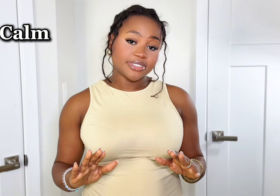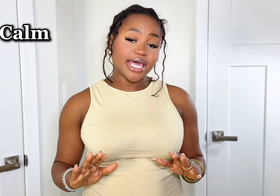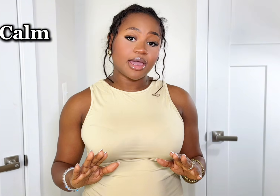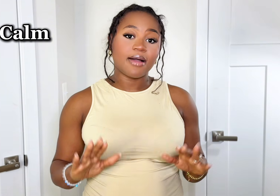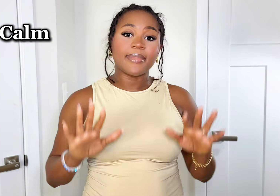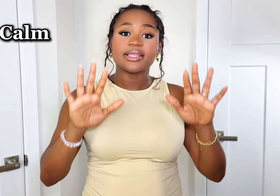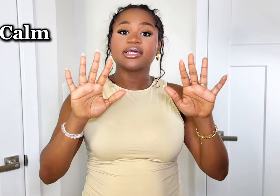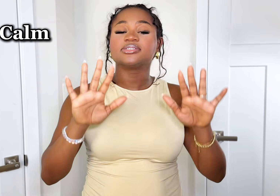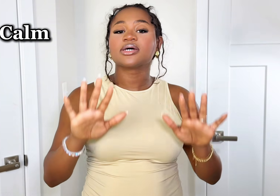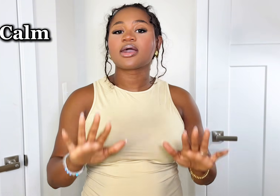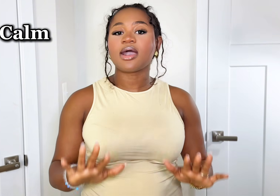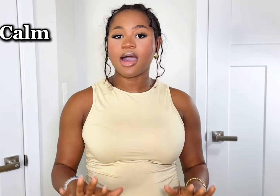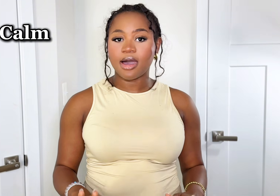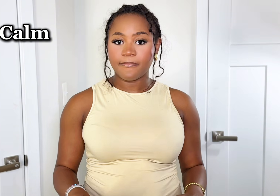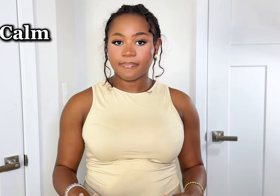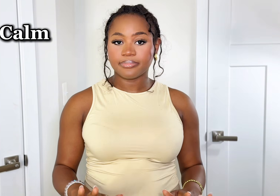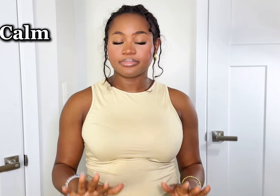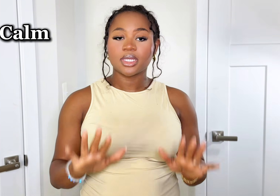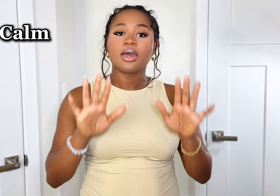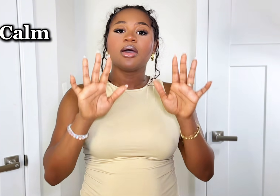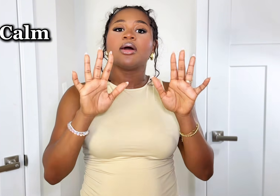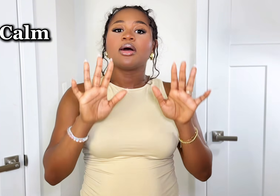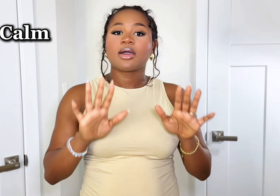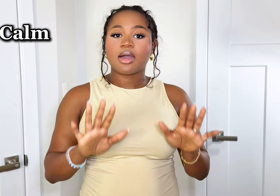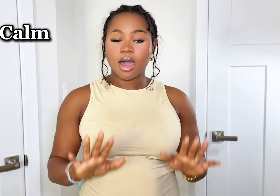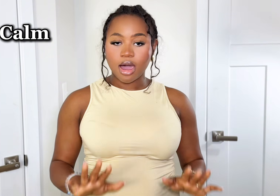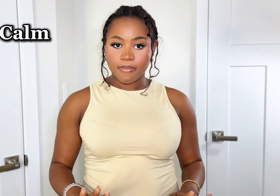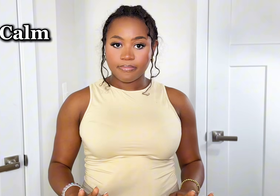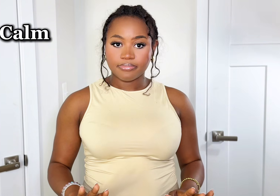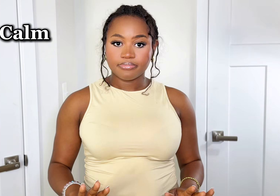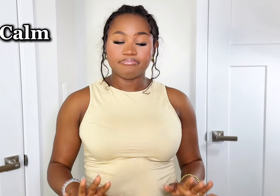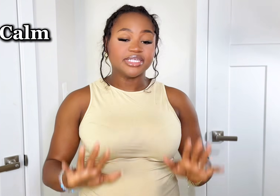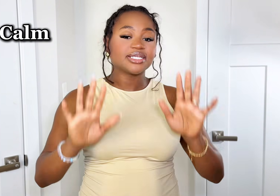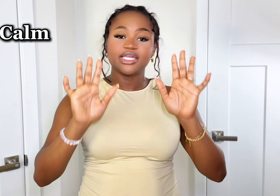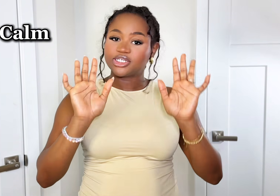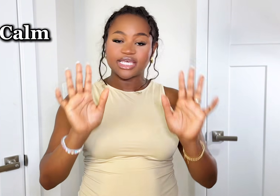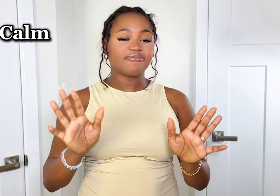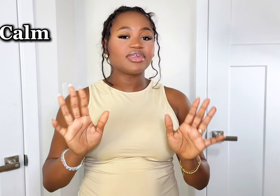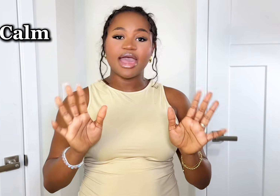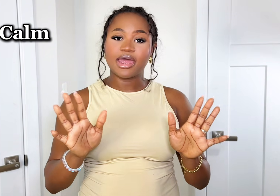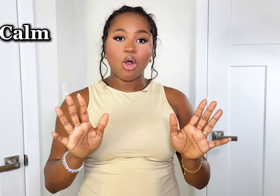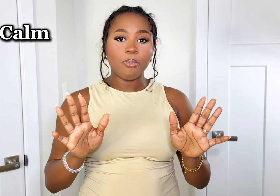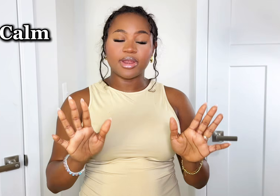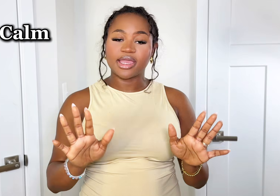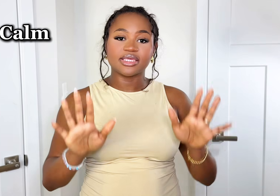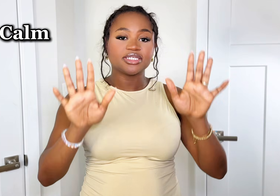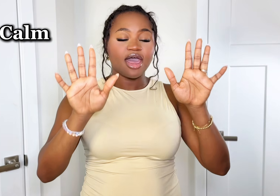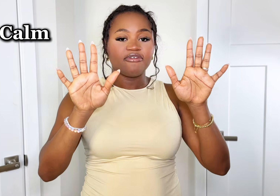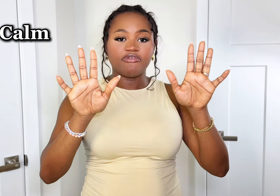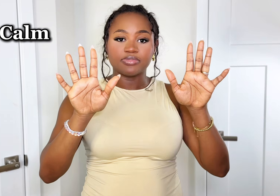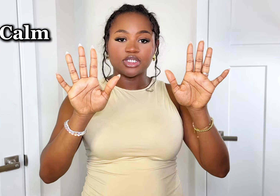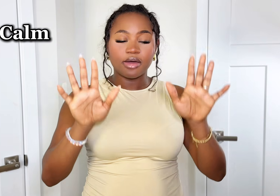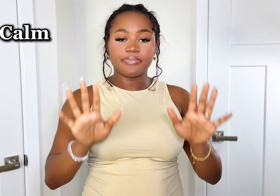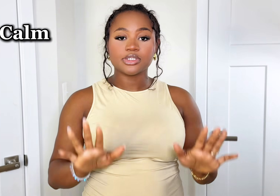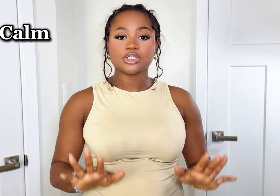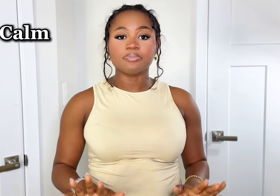sign calm like this. Calm, calm. Basically just having your hand open like this from top to